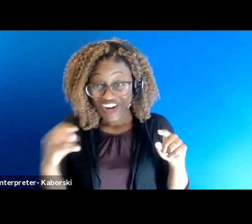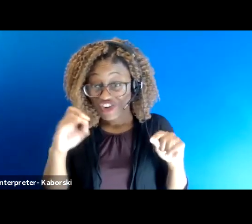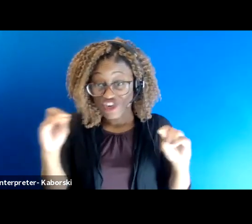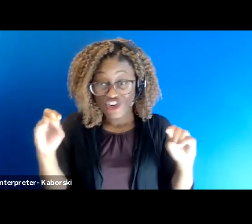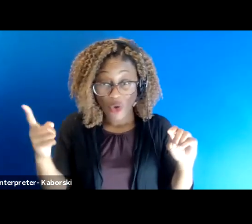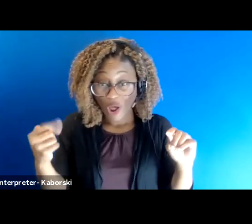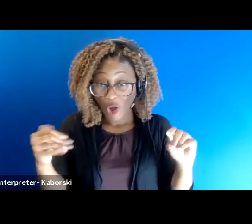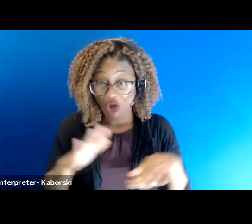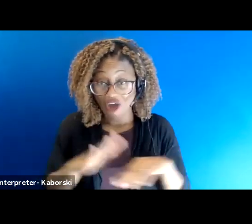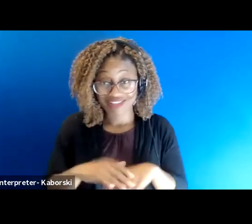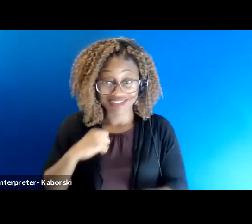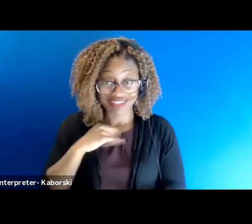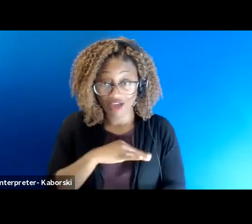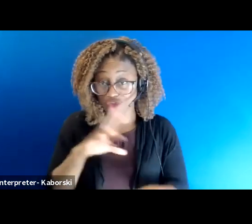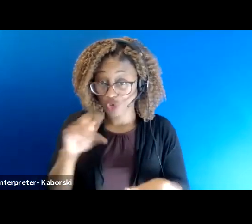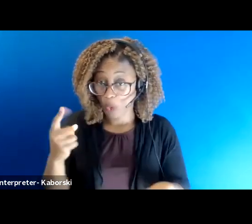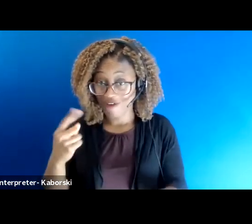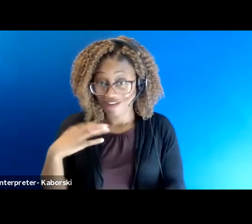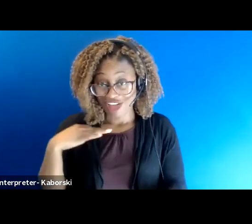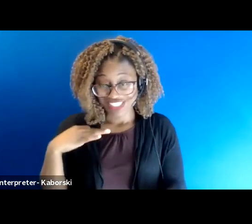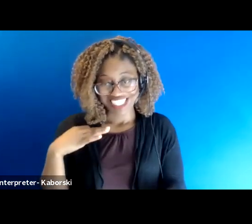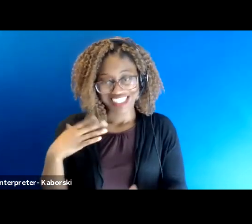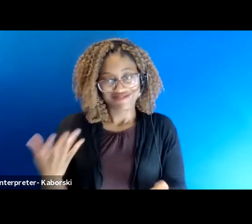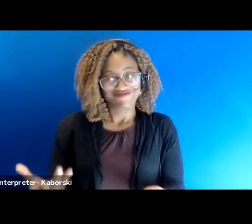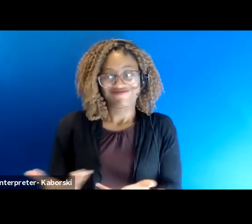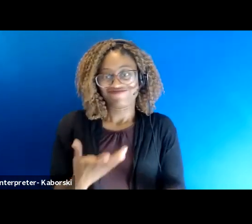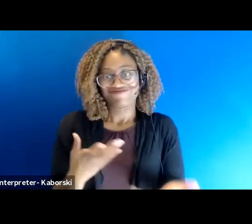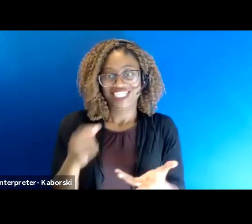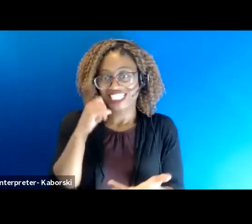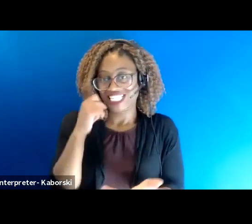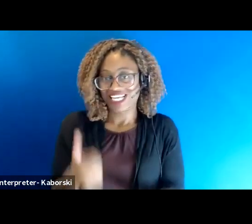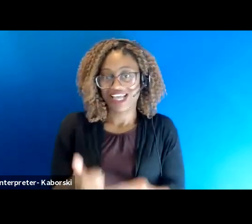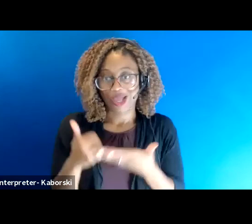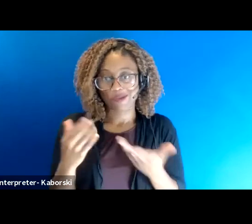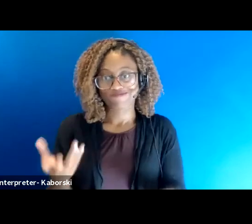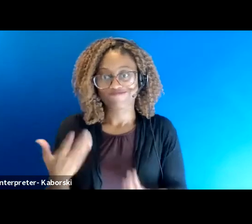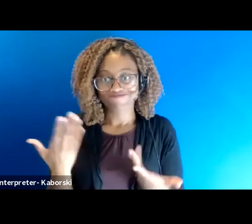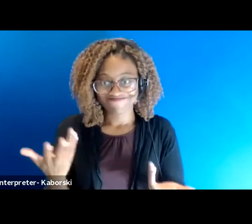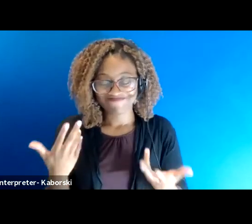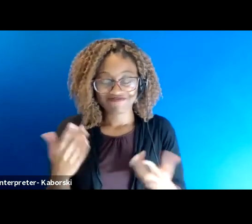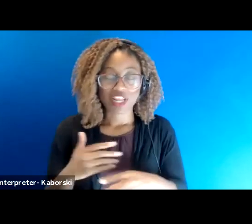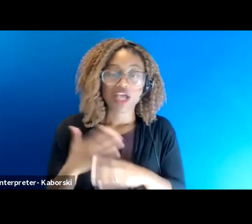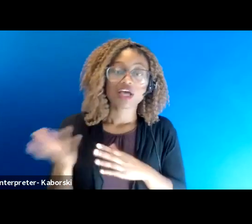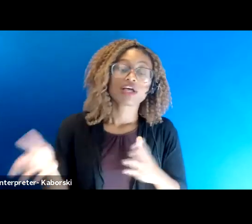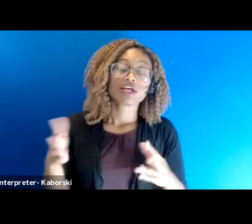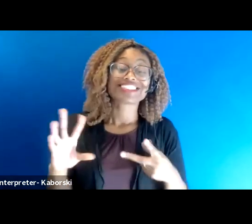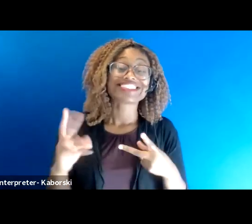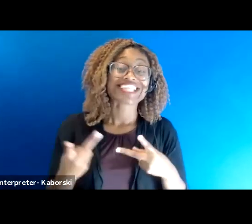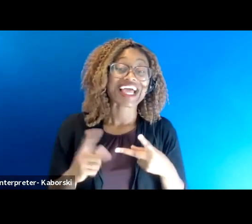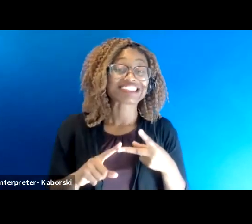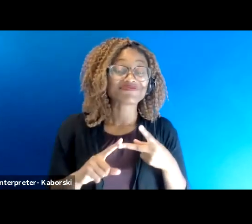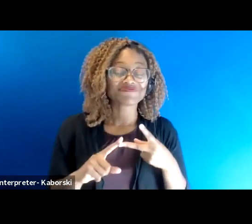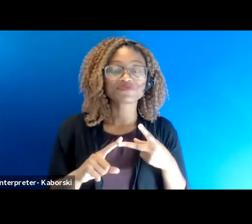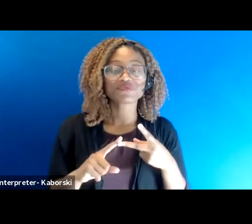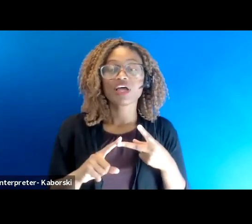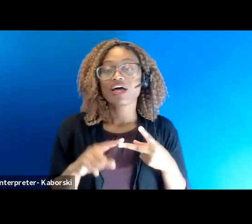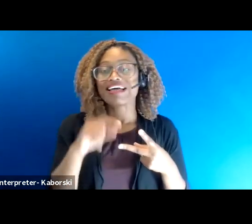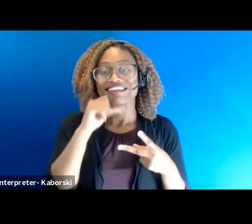to that, it's not helpful. Second of all, it's not everybody knows about